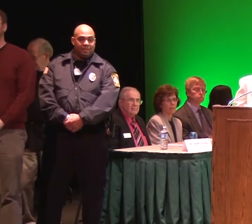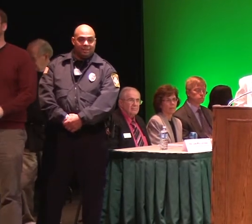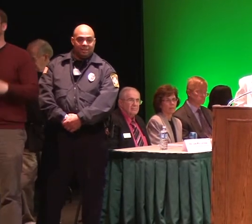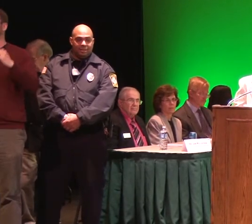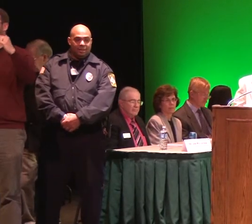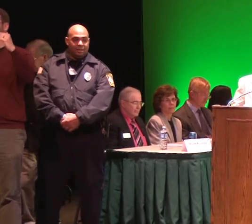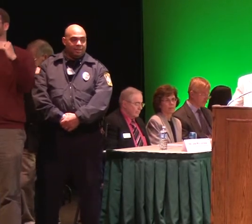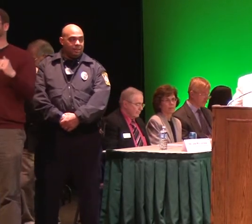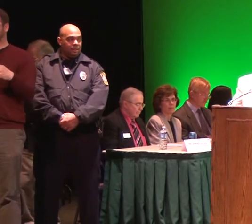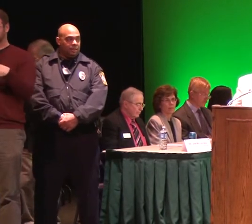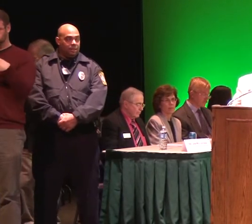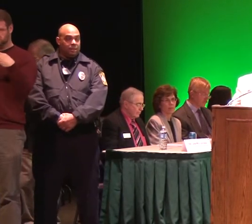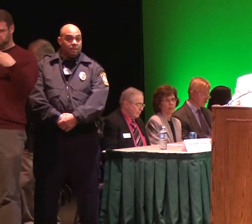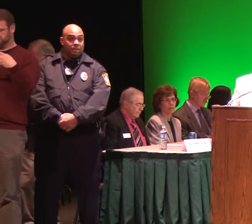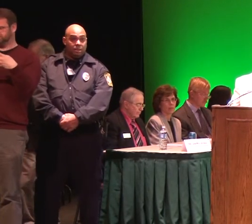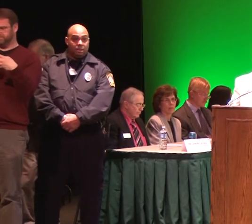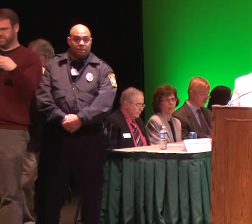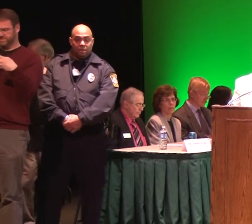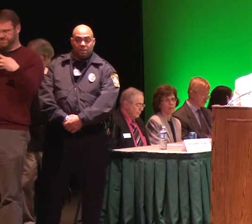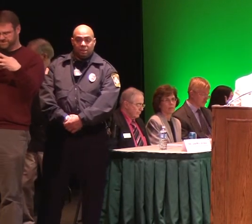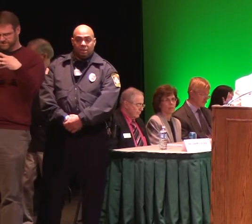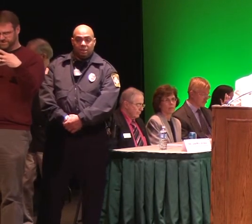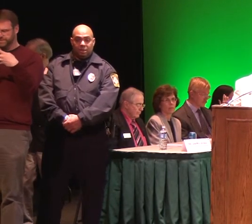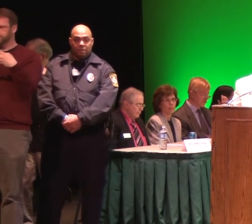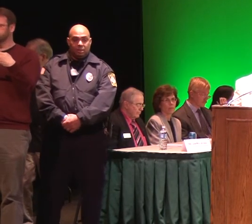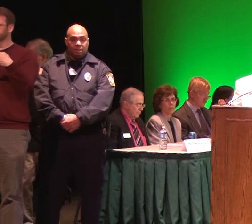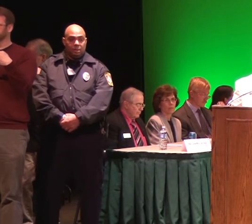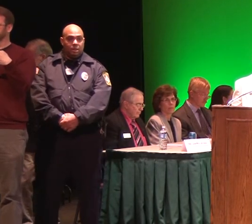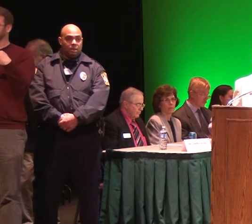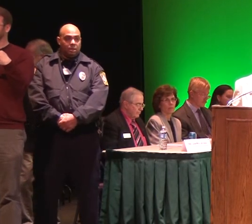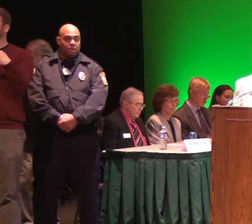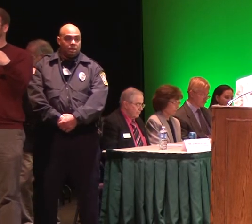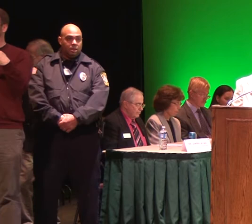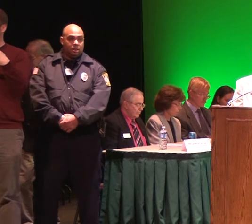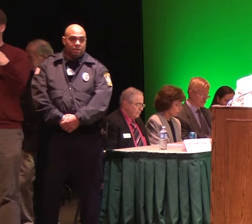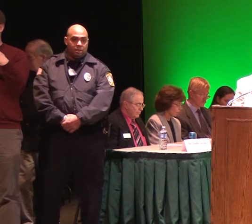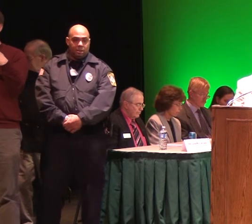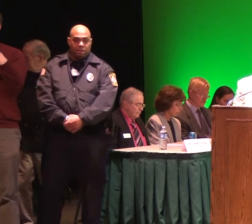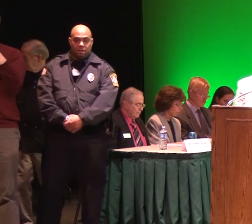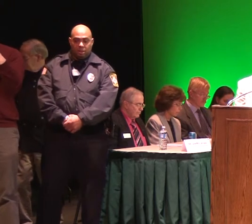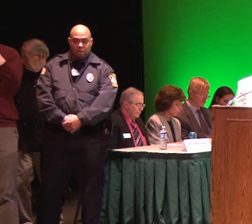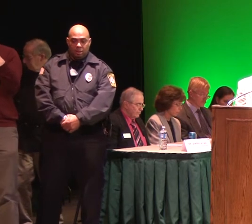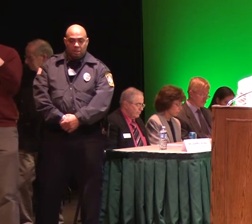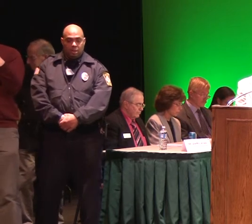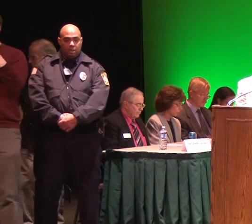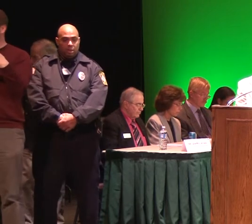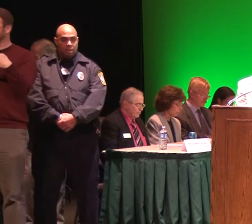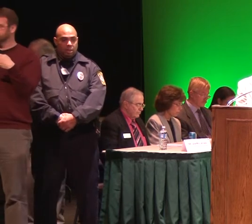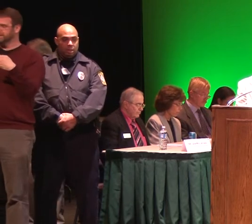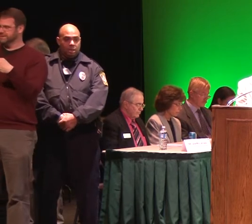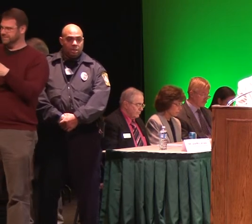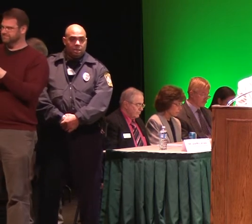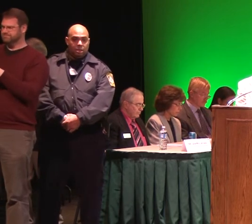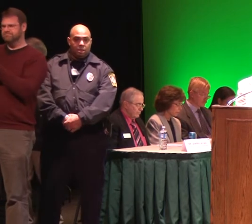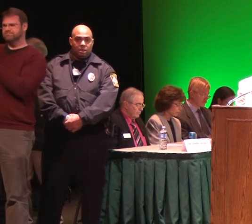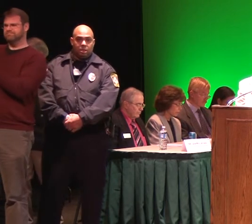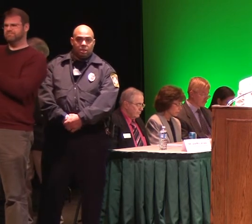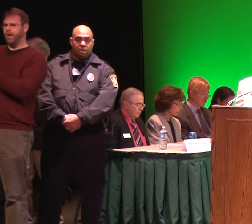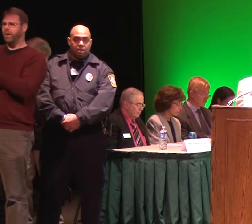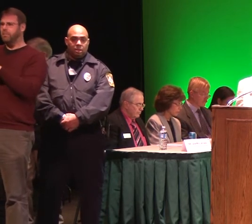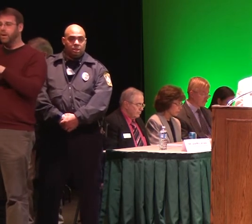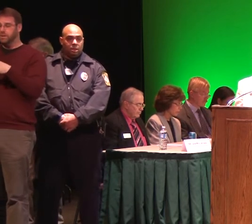The last of the four awards is the only one that is named in honor of a person who is not associated with